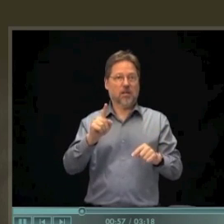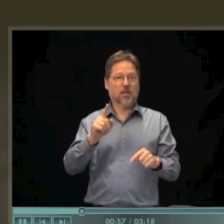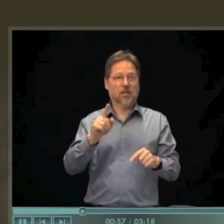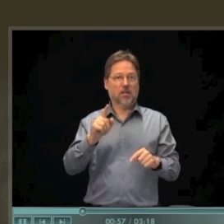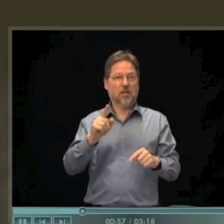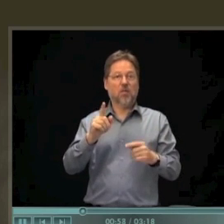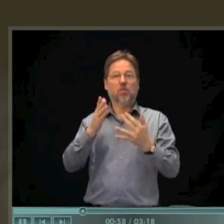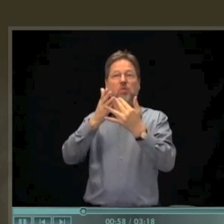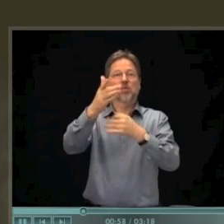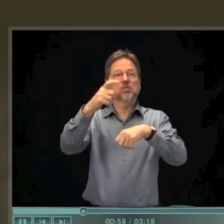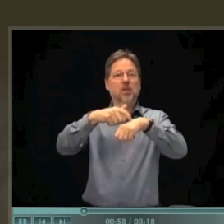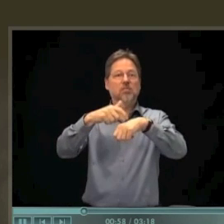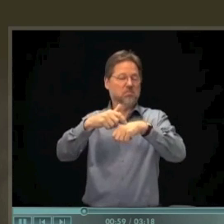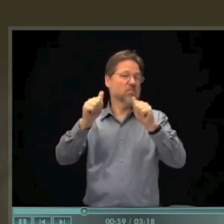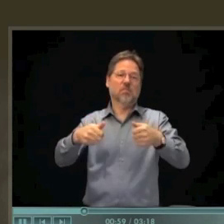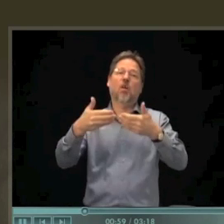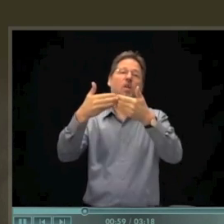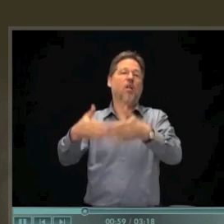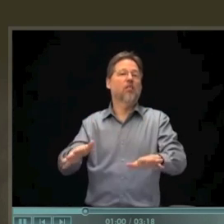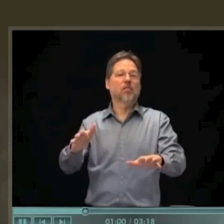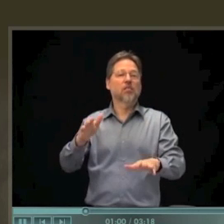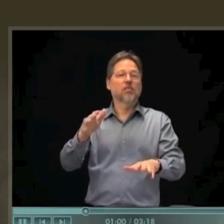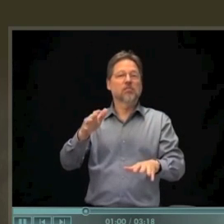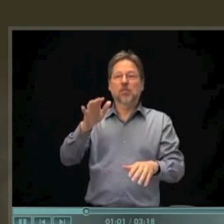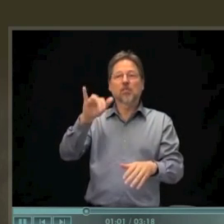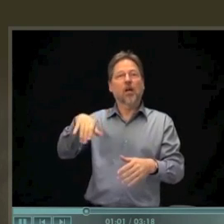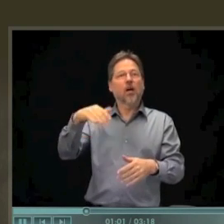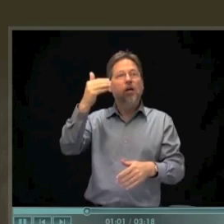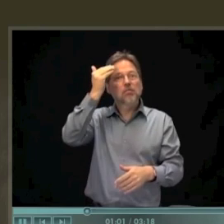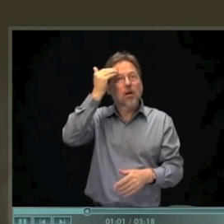For example, some signs may be initialized, but with